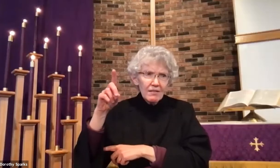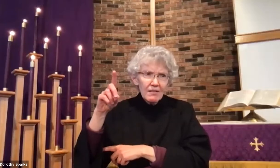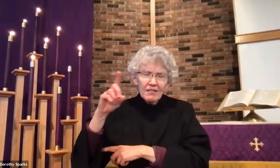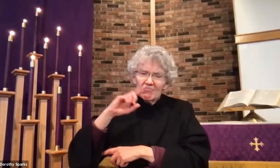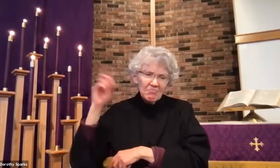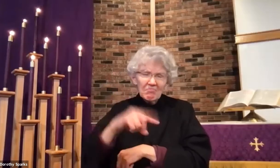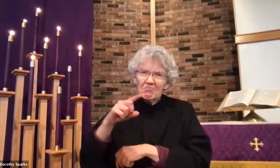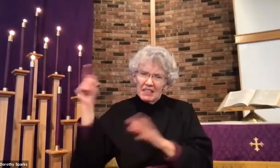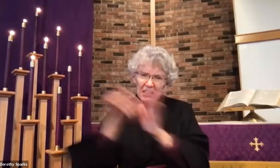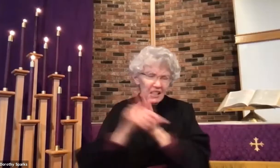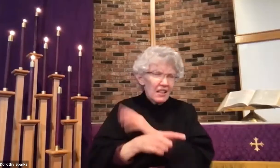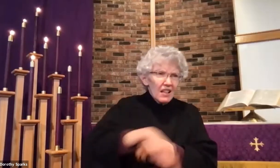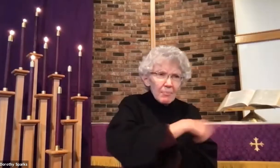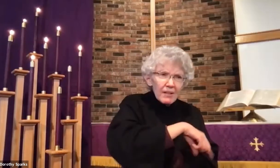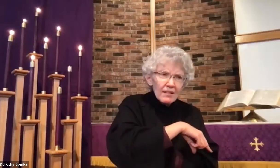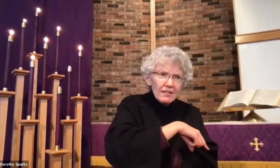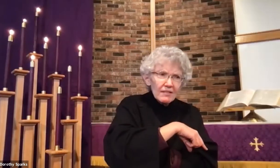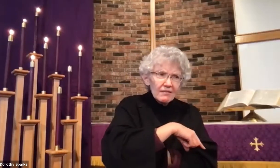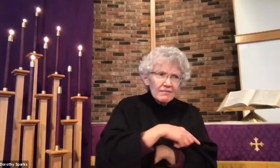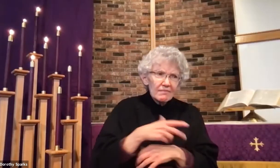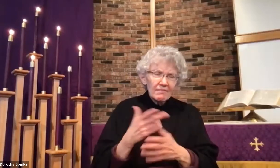Pilate had them killed.